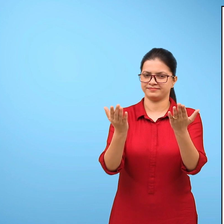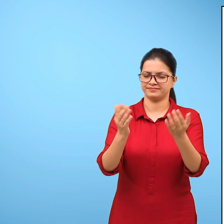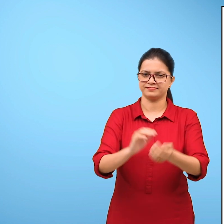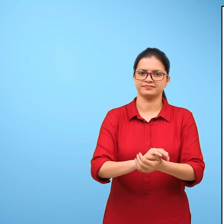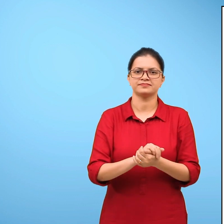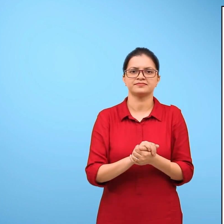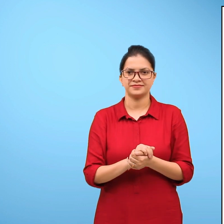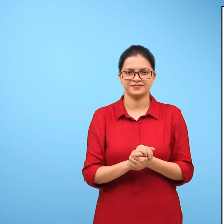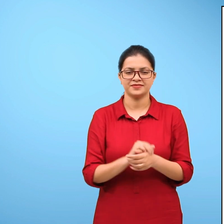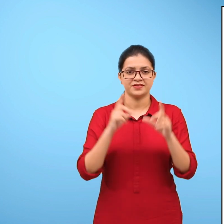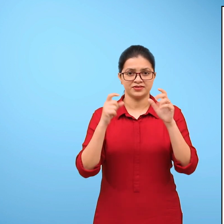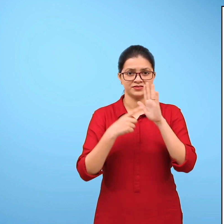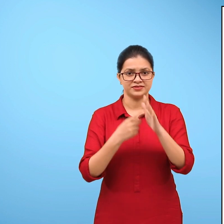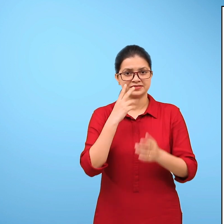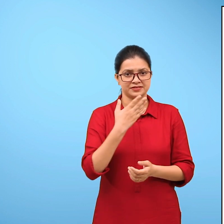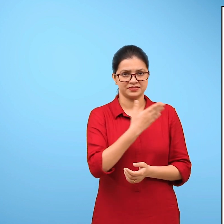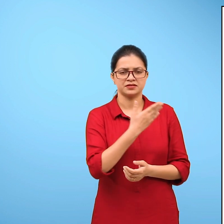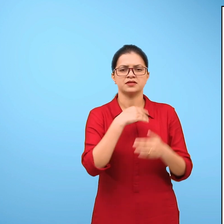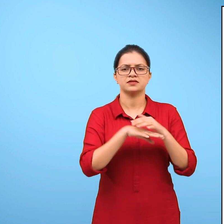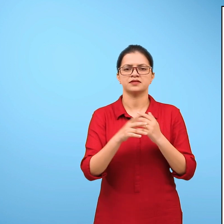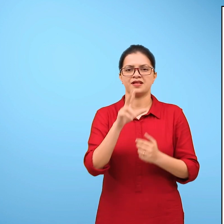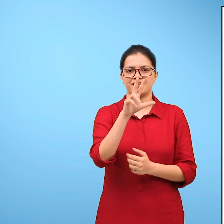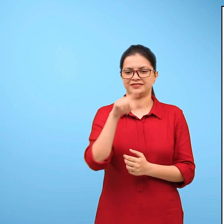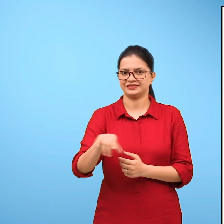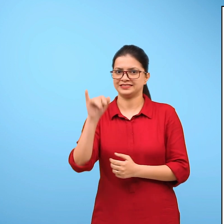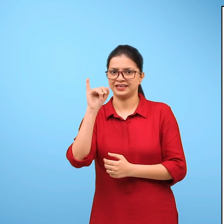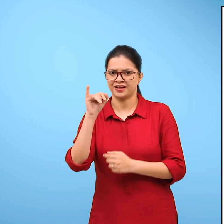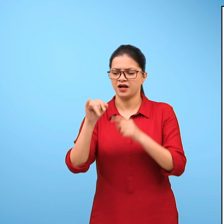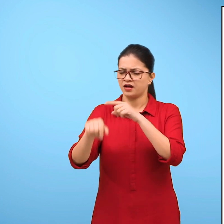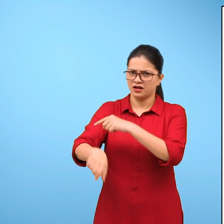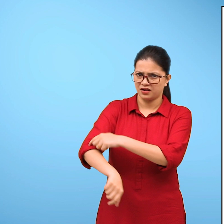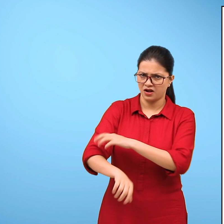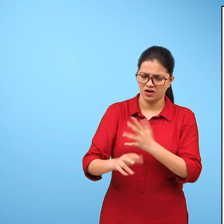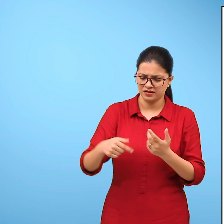Figure 8.6 shows hinge joints of the knee.